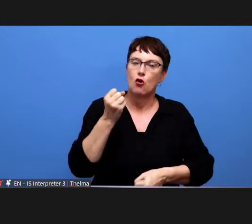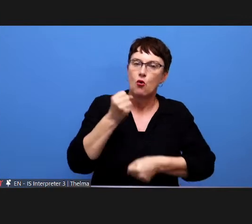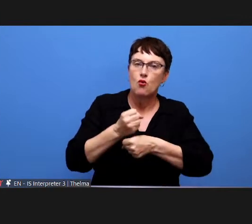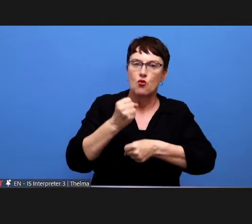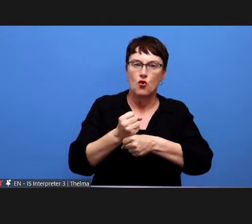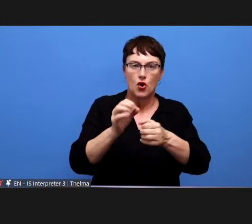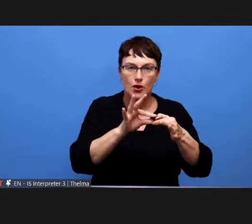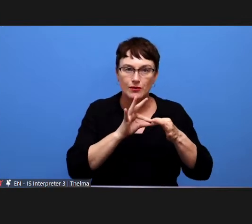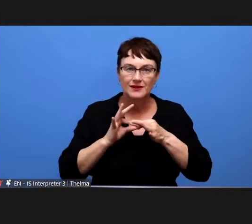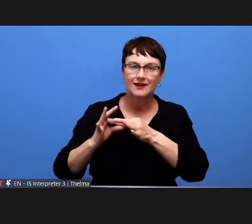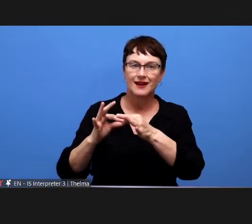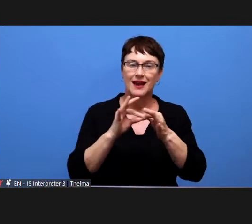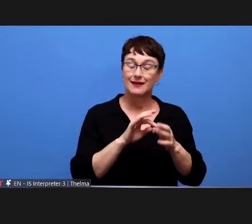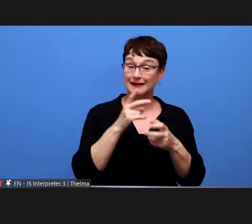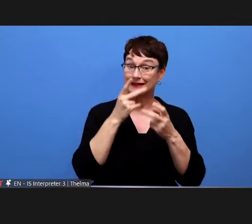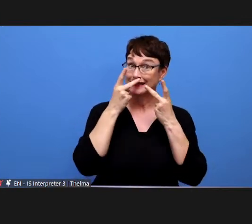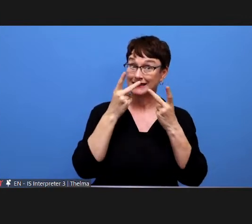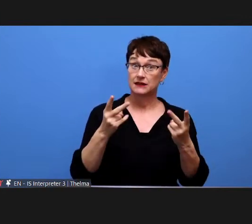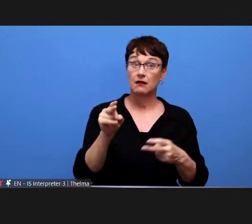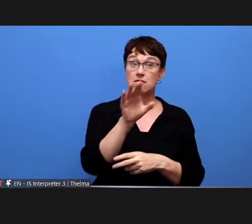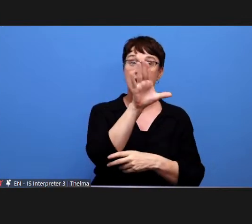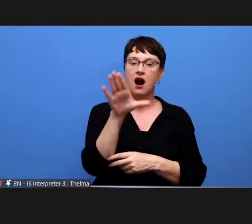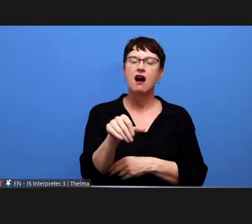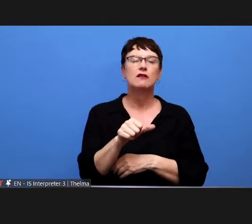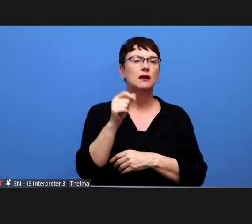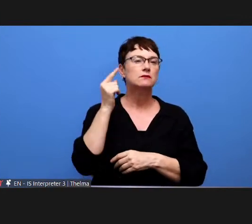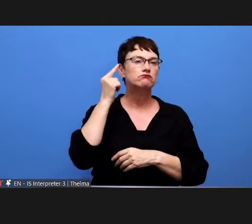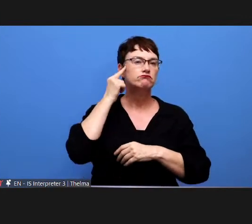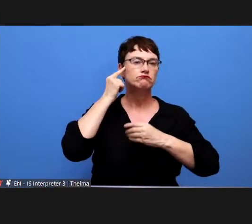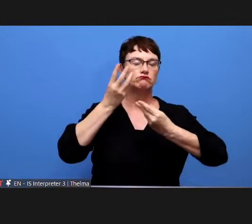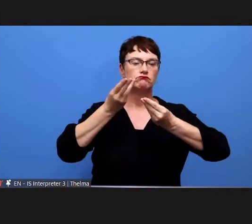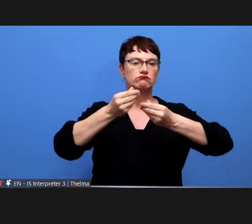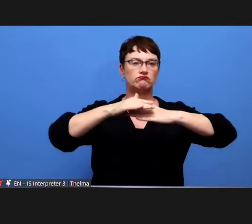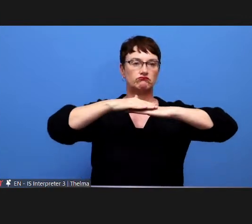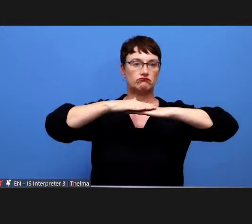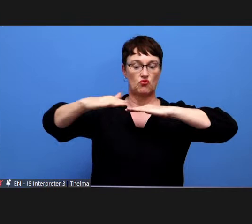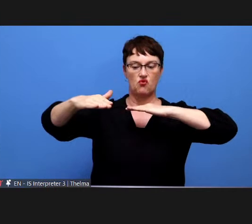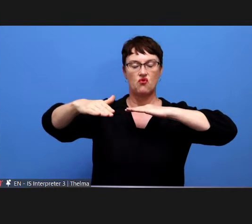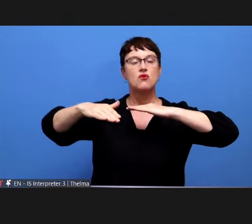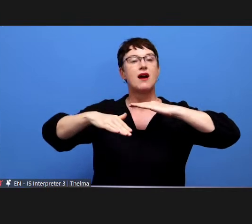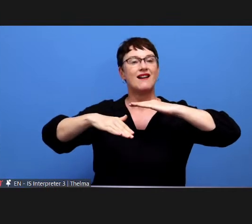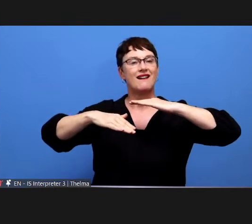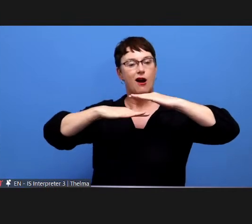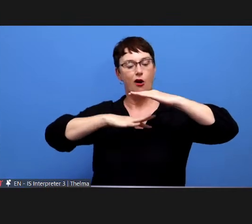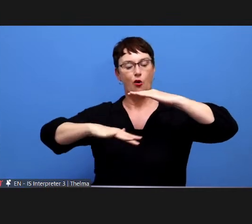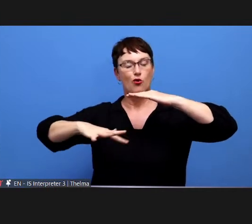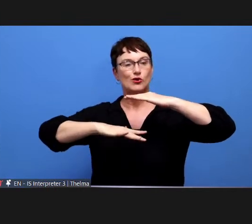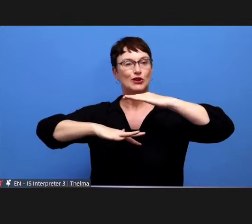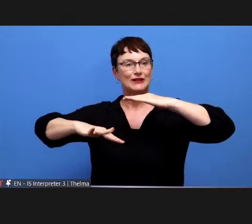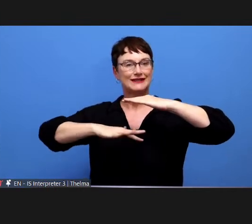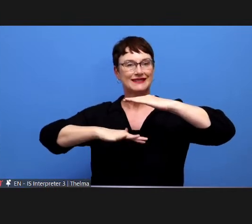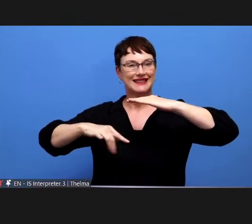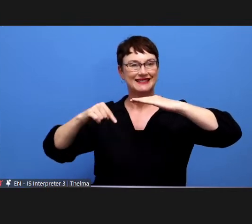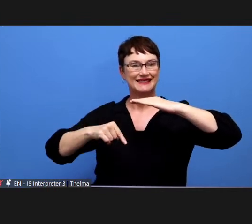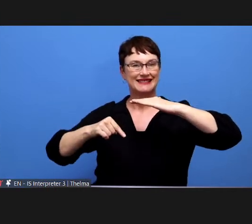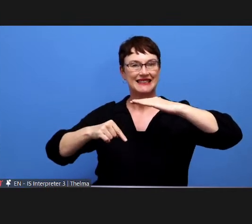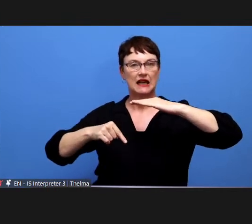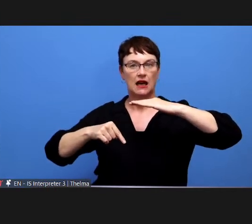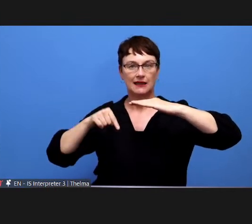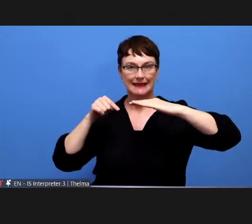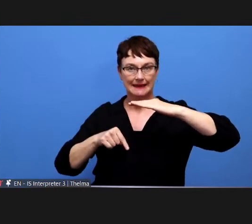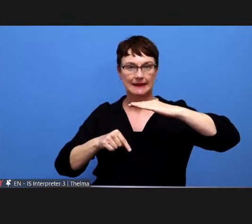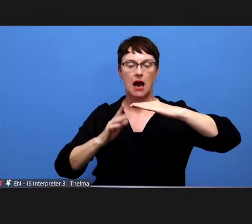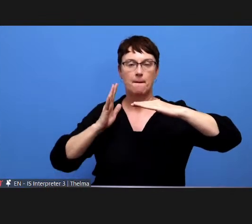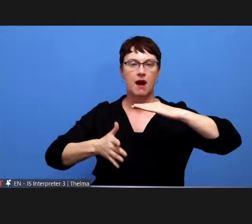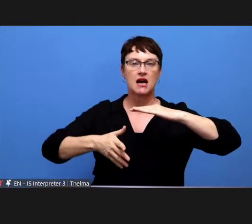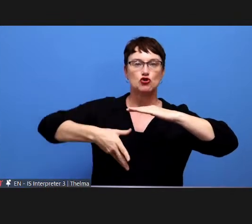bodies, Africa is faring pretty well because we don't have too much pollution. But it's interesting to see